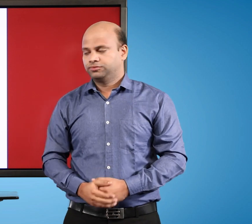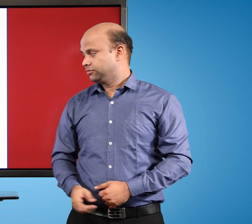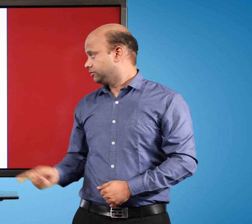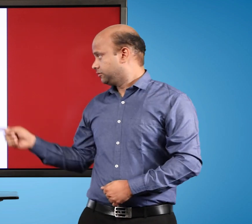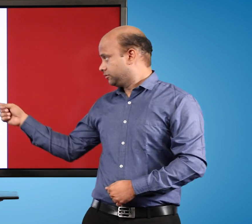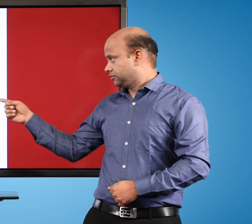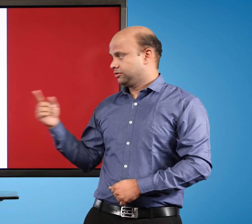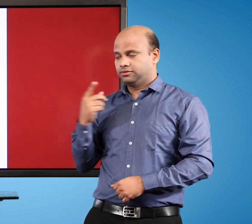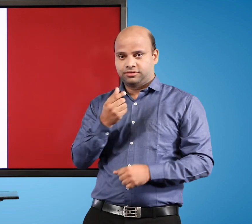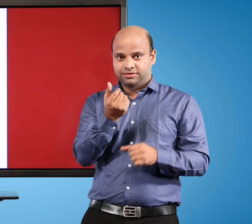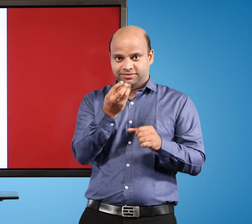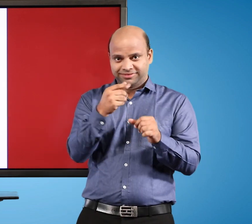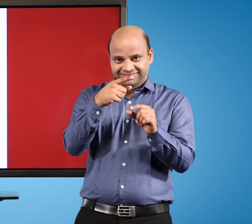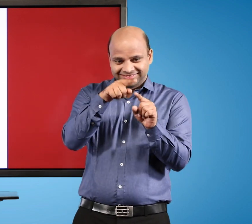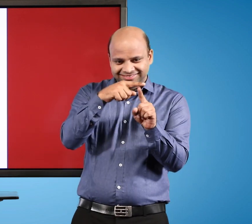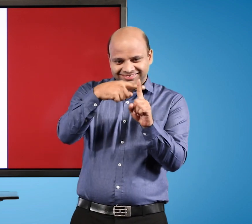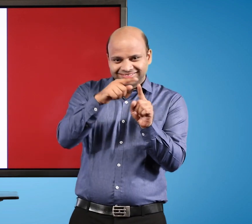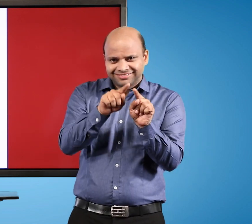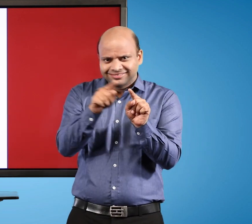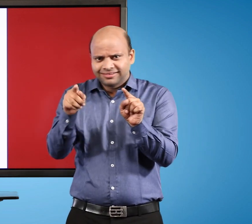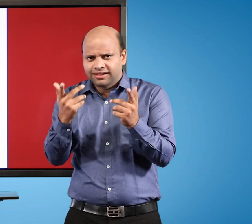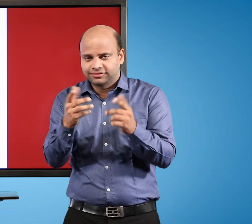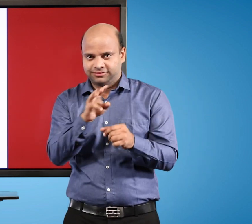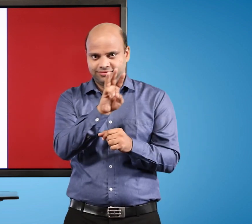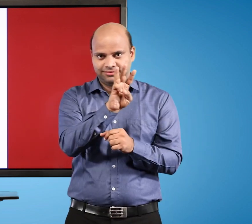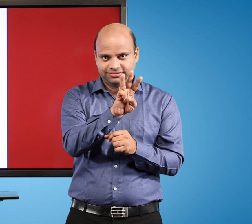Let us see the addition of 3 and 4.